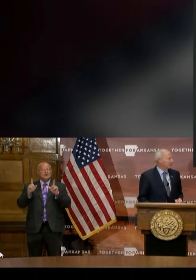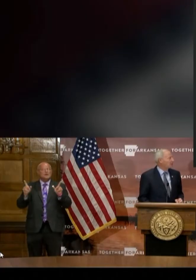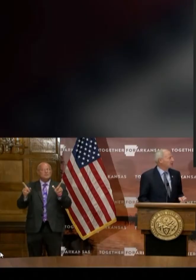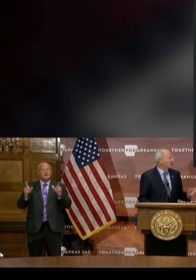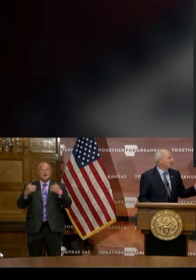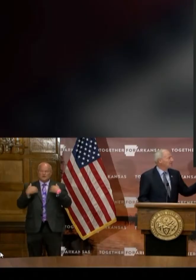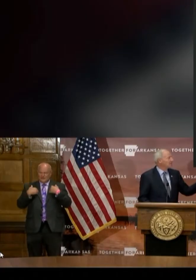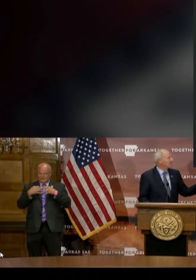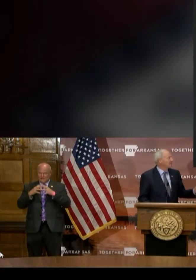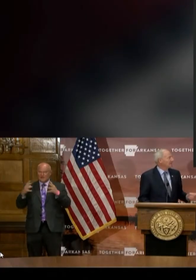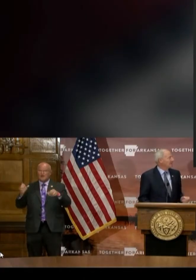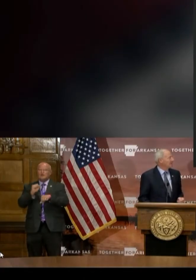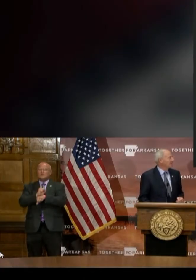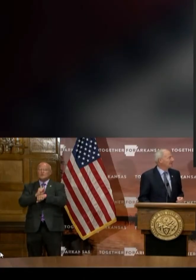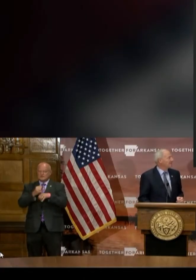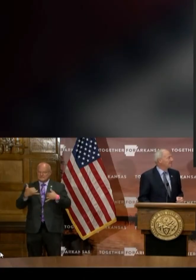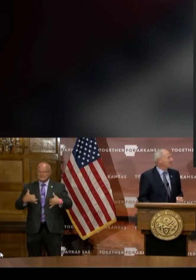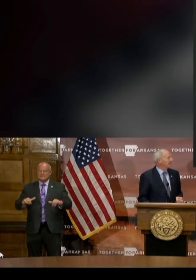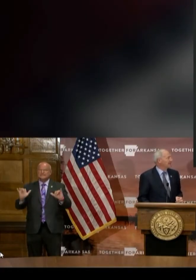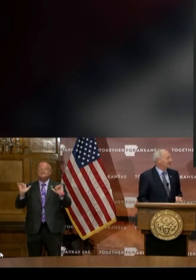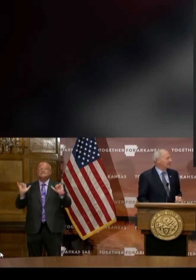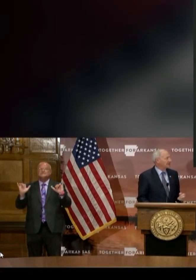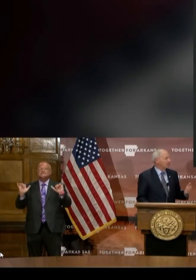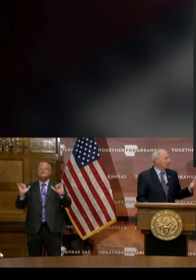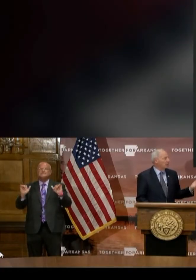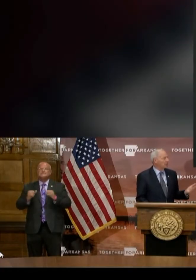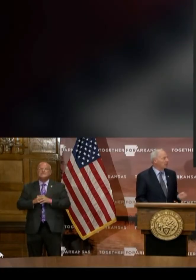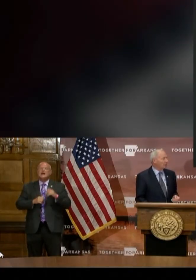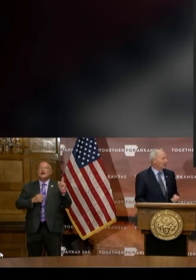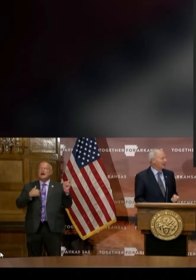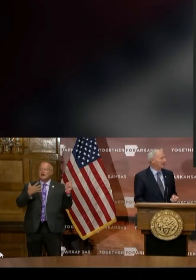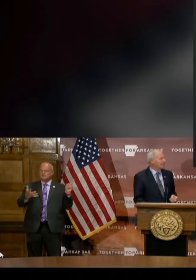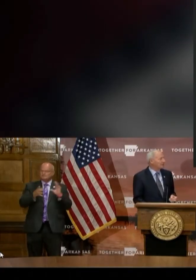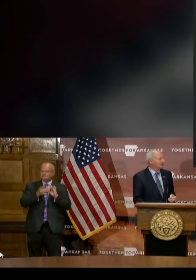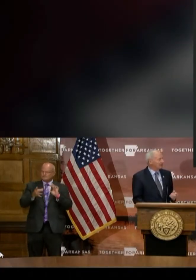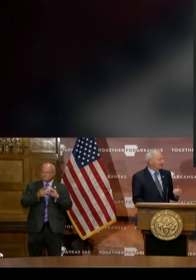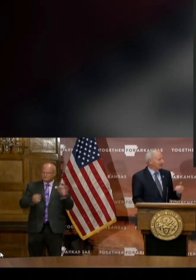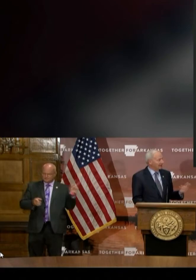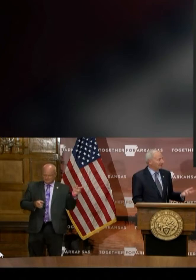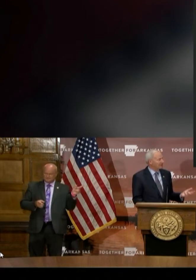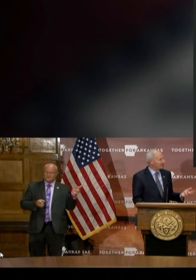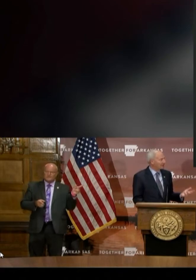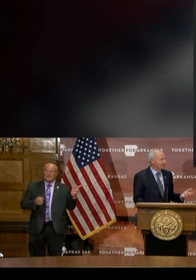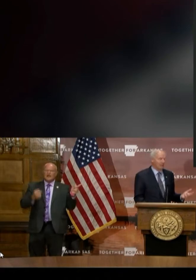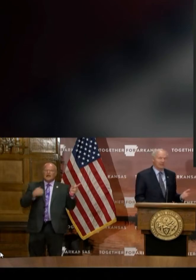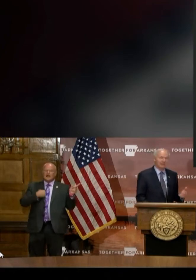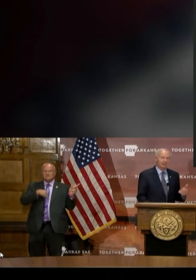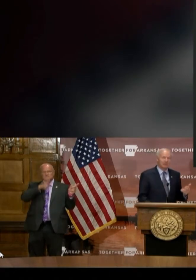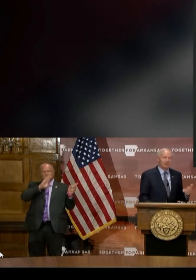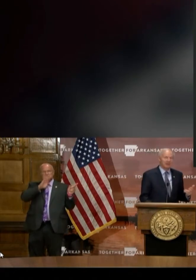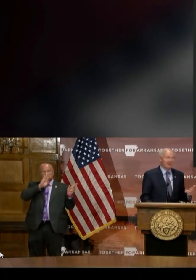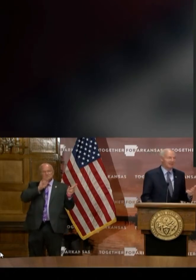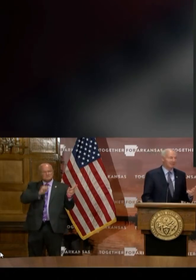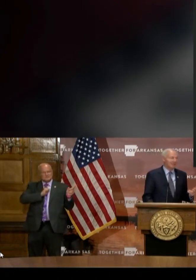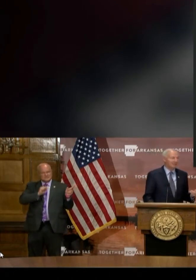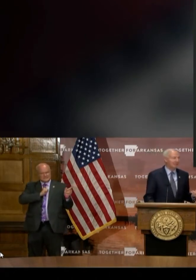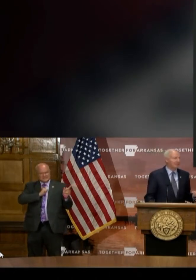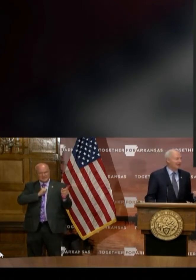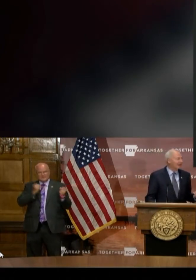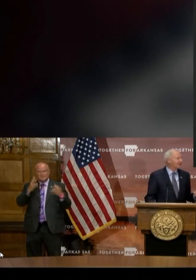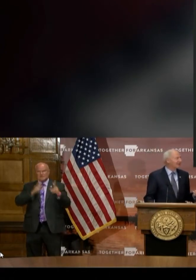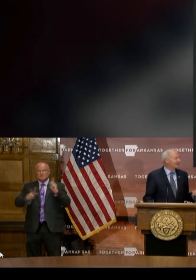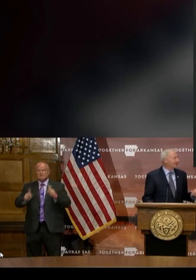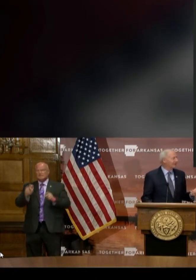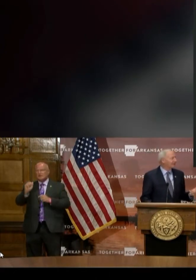we've got work to do. And then this is what I wanted to point out, which I'm frustrated with. I'm sure many